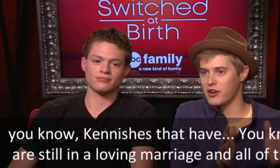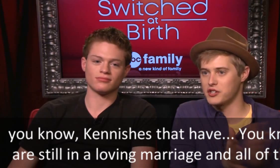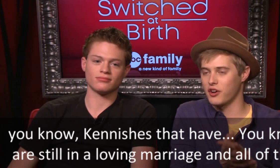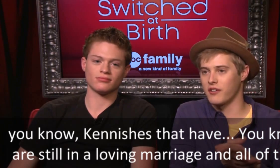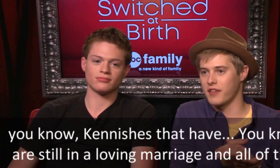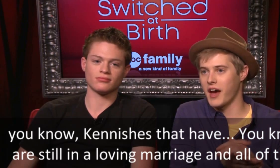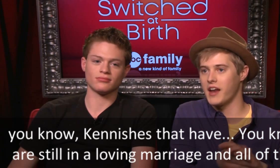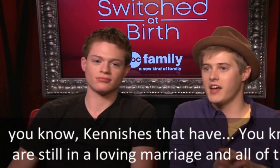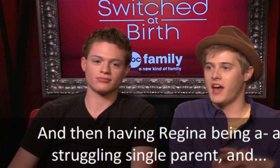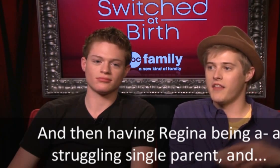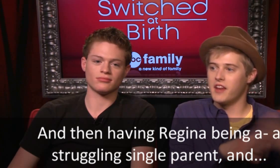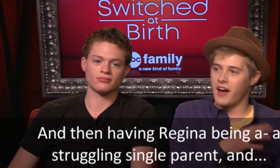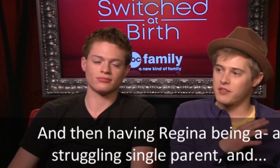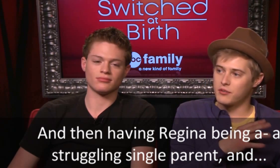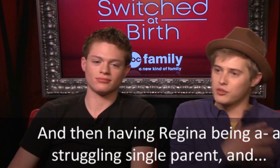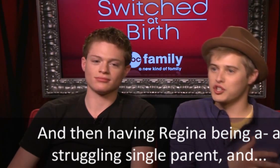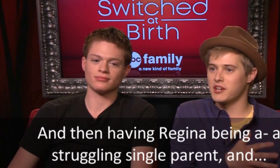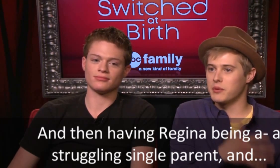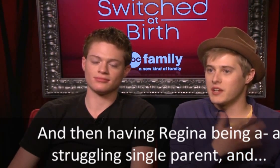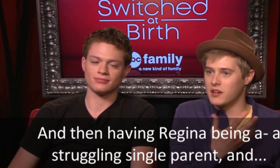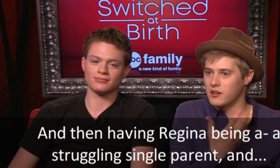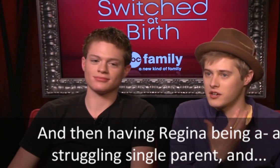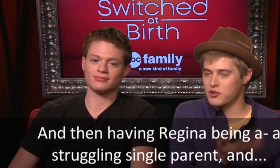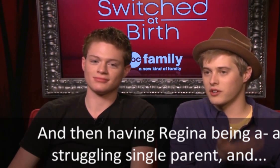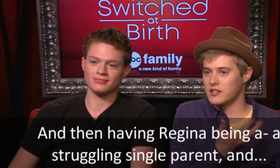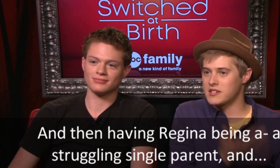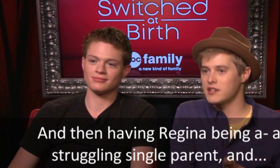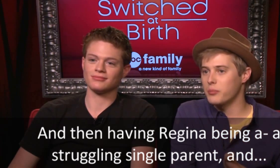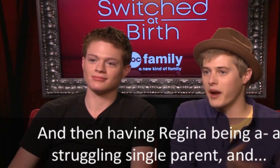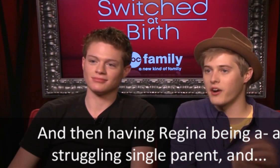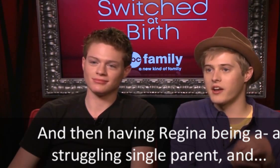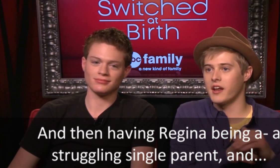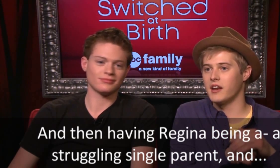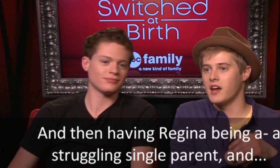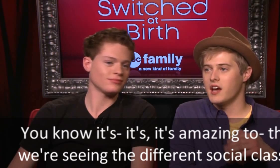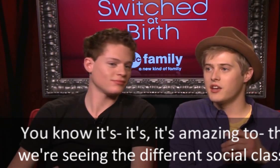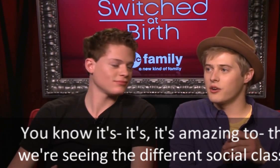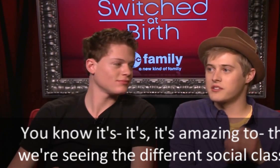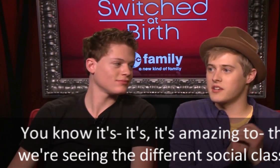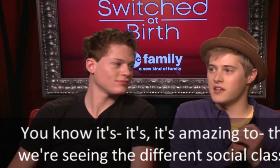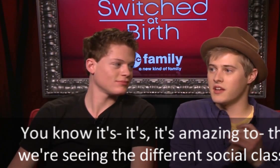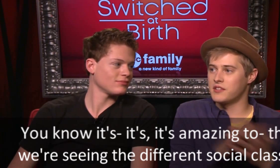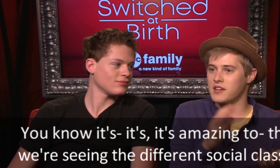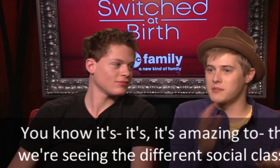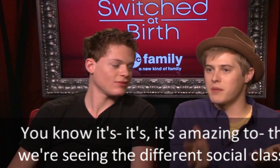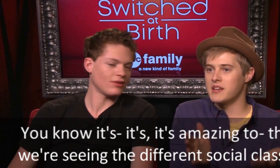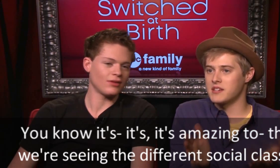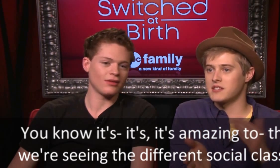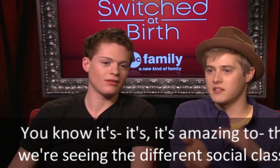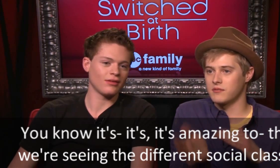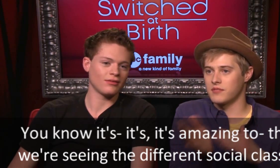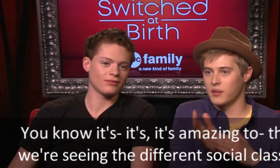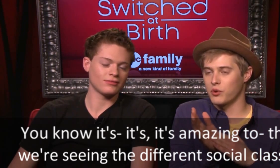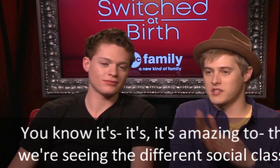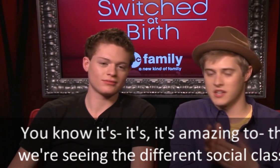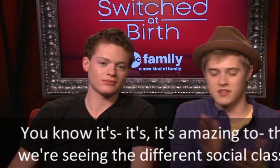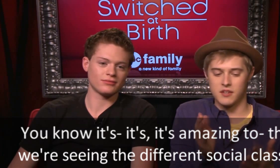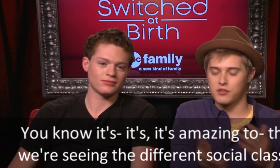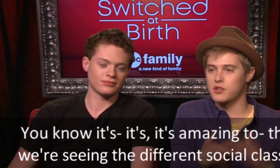marriage and all of that. And then having Regina being a struggling single parent, and you know, it's amazing that we're seeing the different